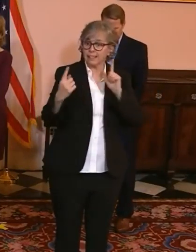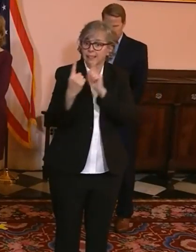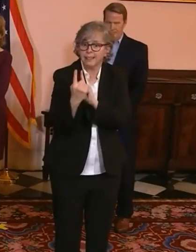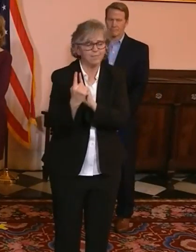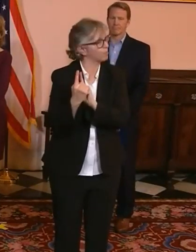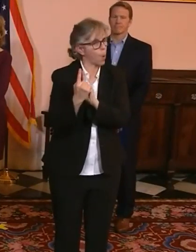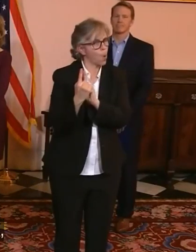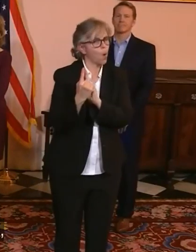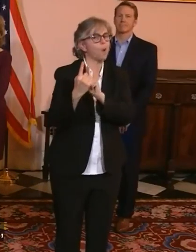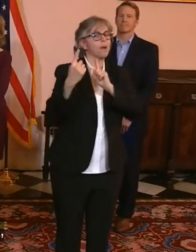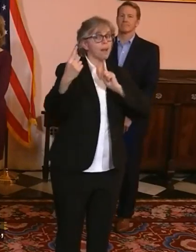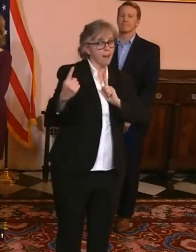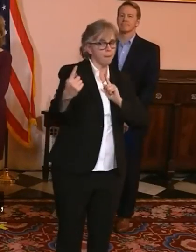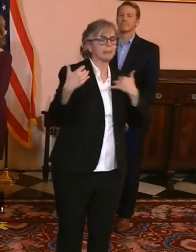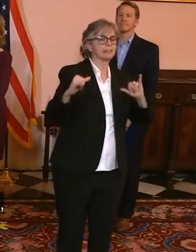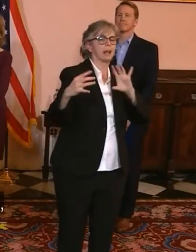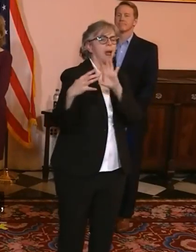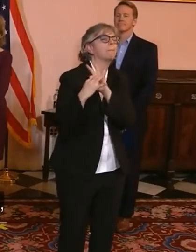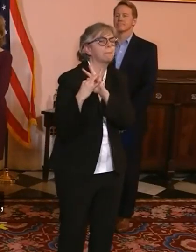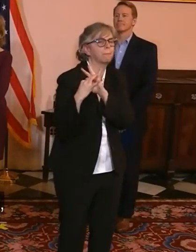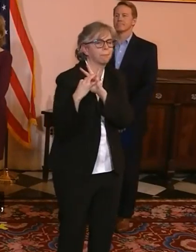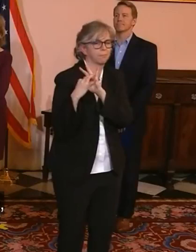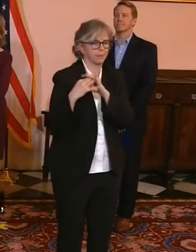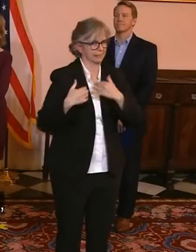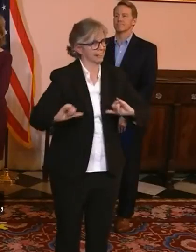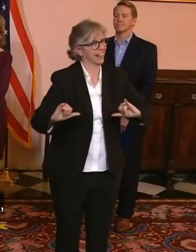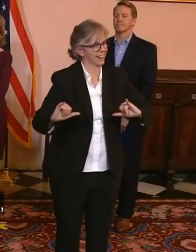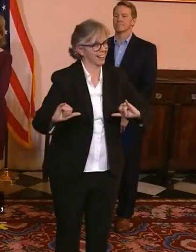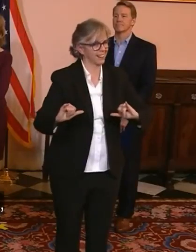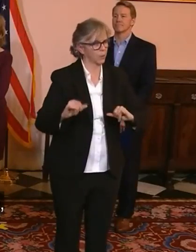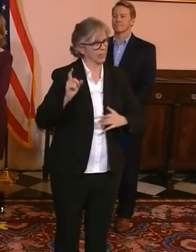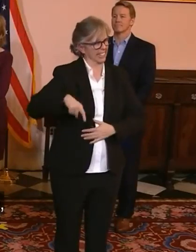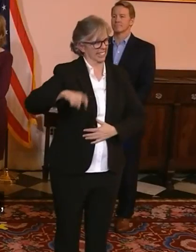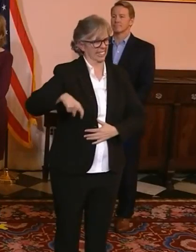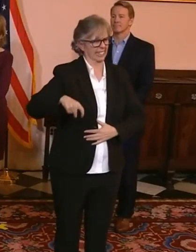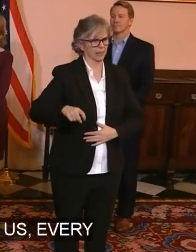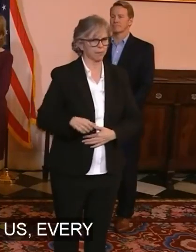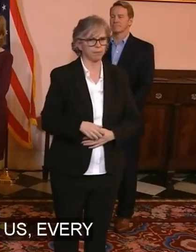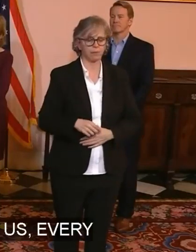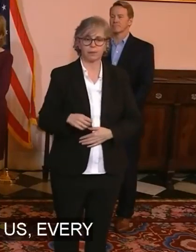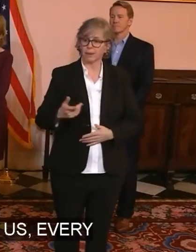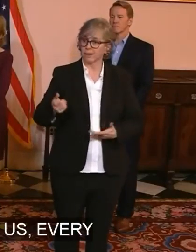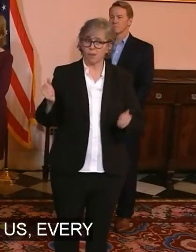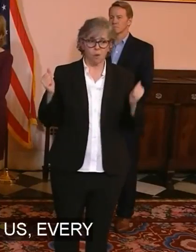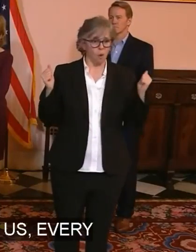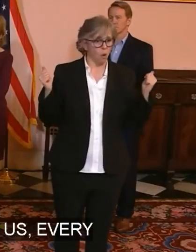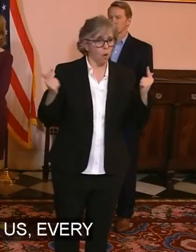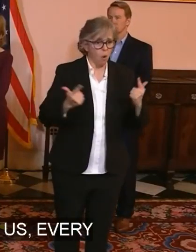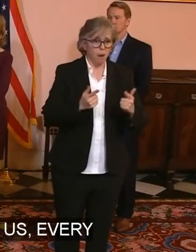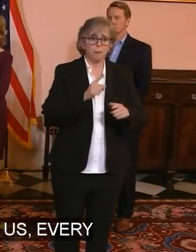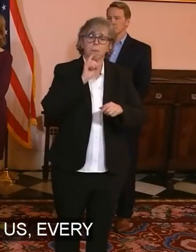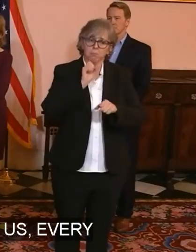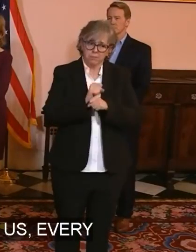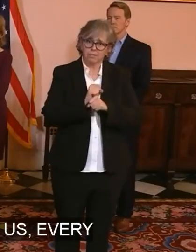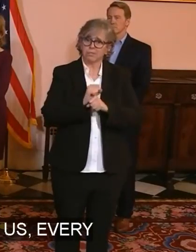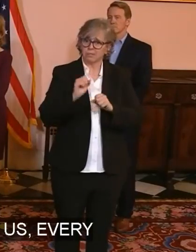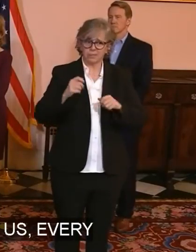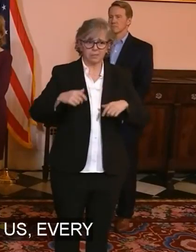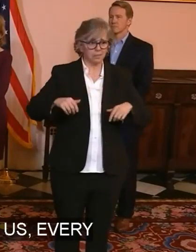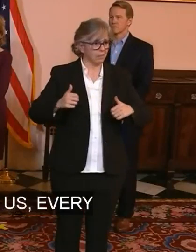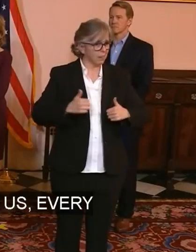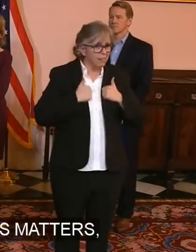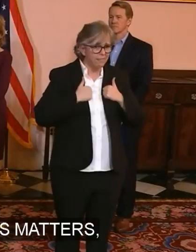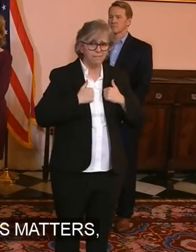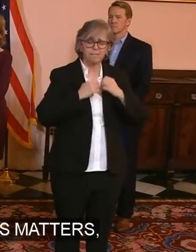Every single one of us, every single one of my fellow Ohioans matters. And we will get